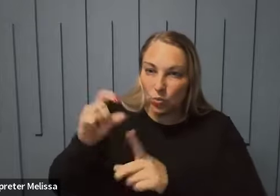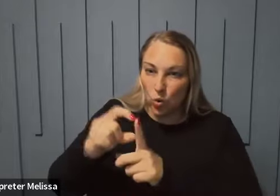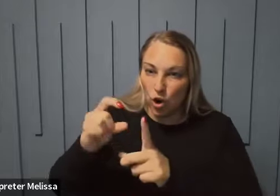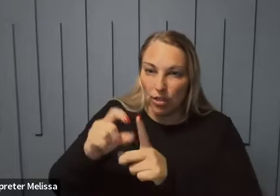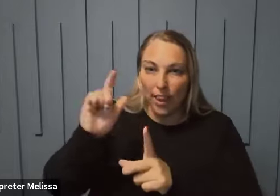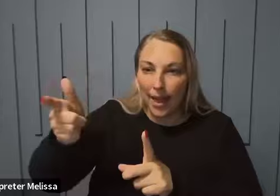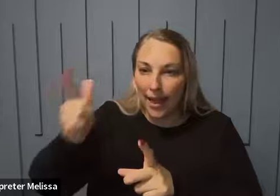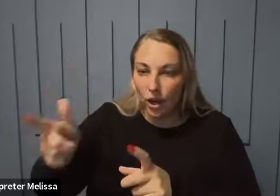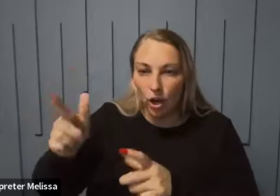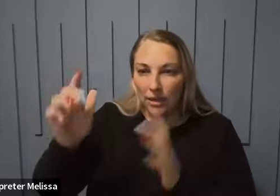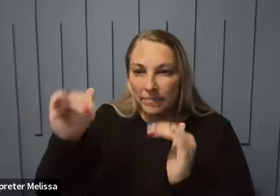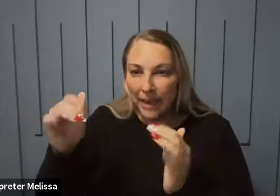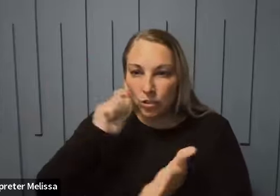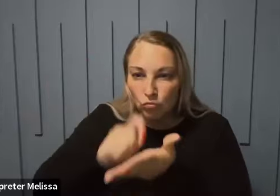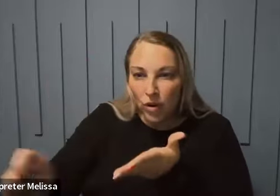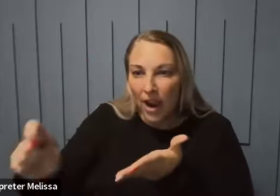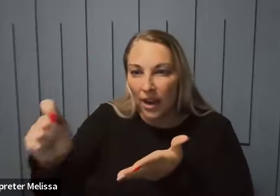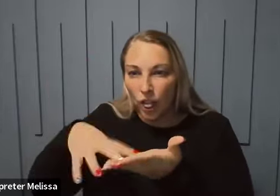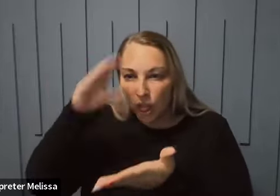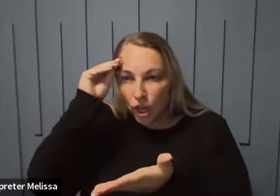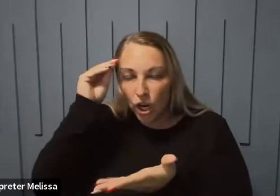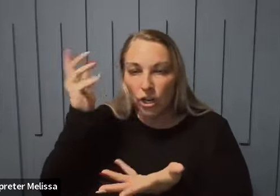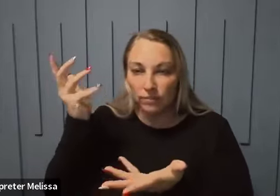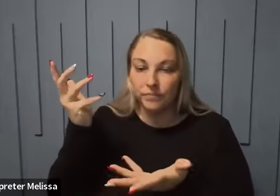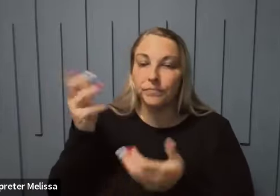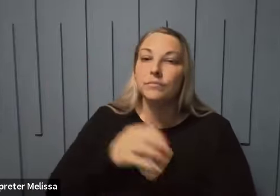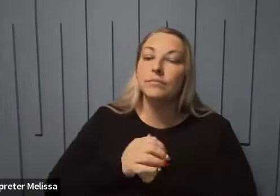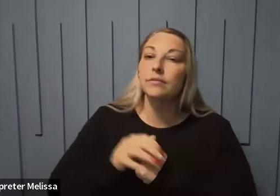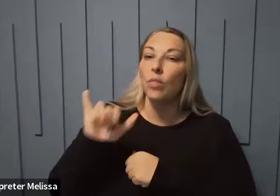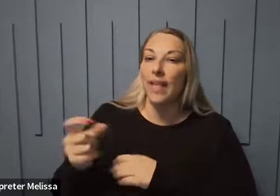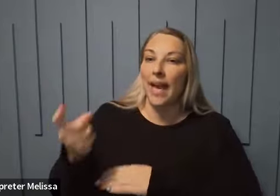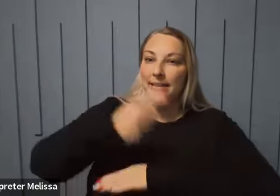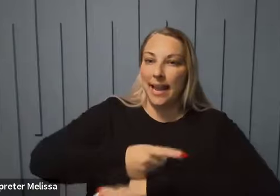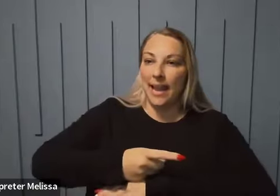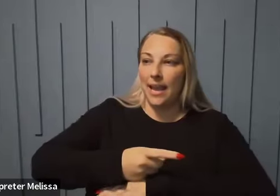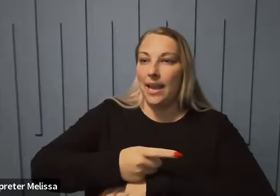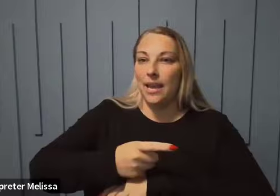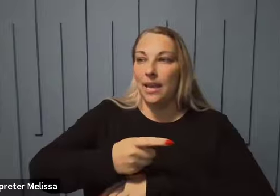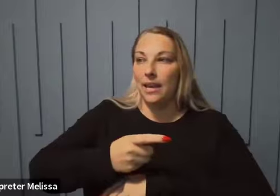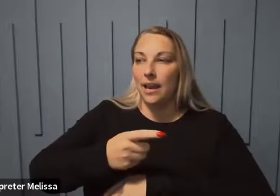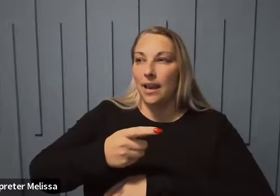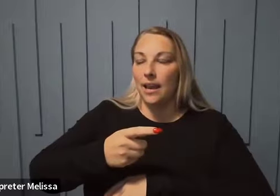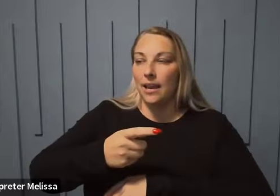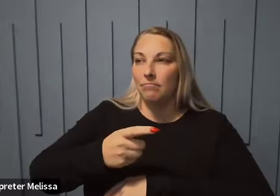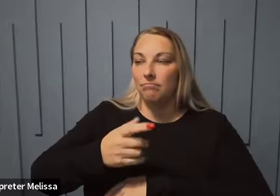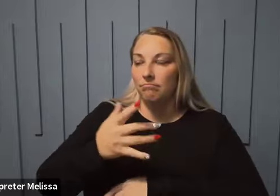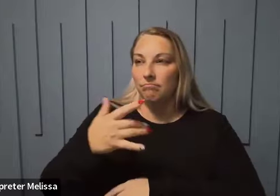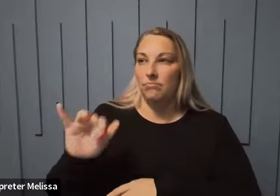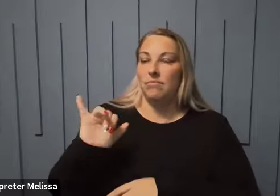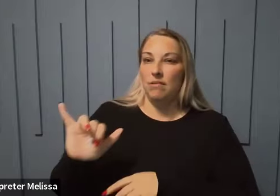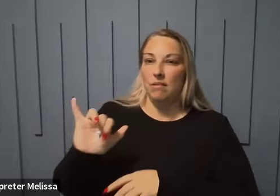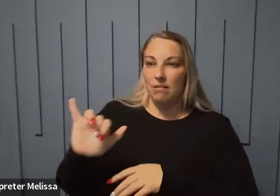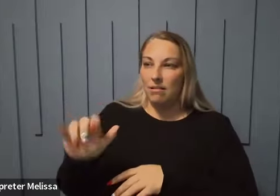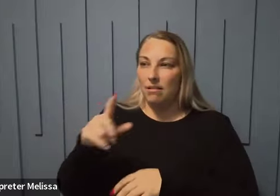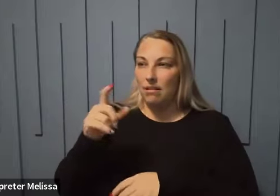So I think that day I was going to present and it kind of struck me that morning because I was like, that right there, that's what we're talking